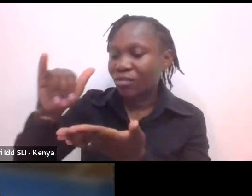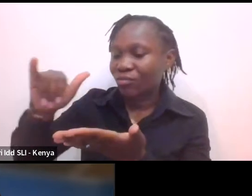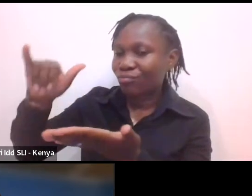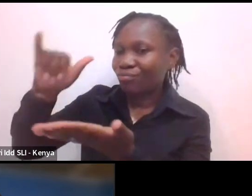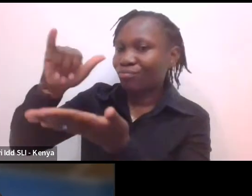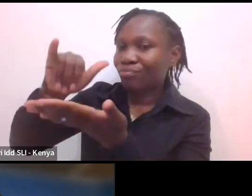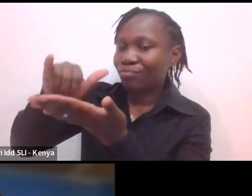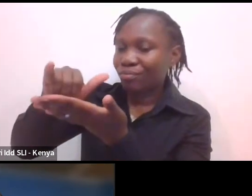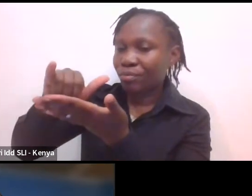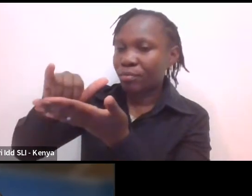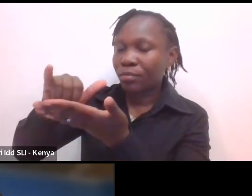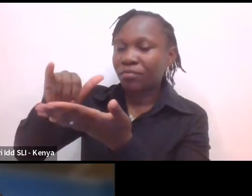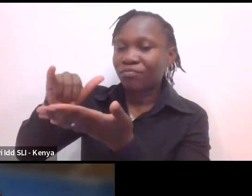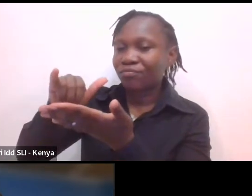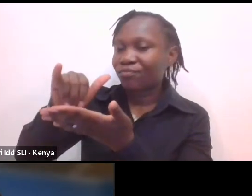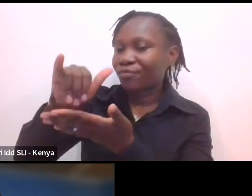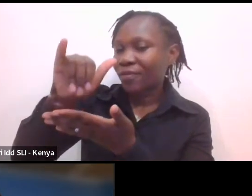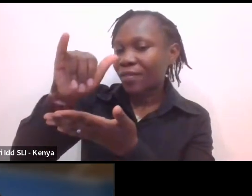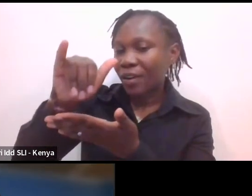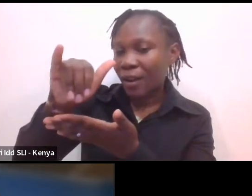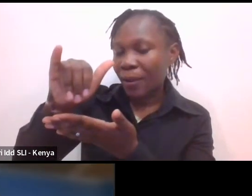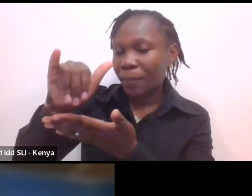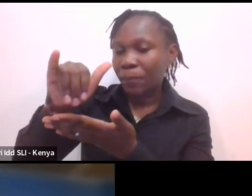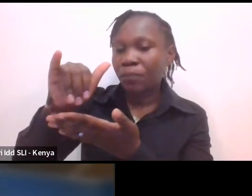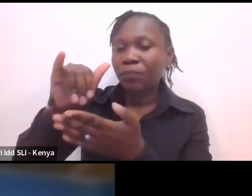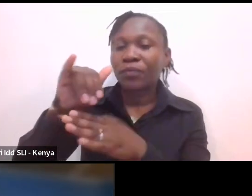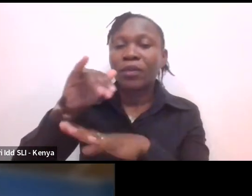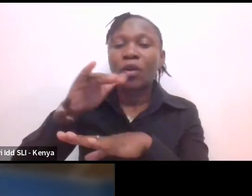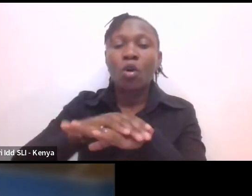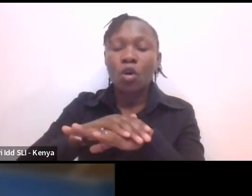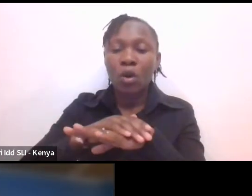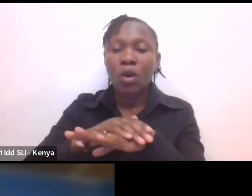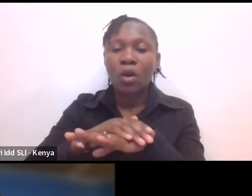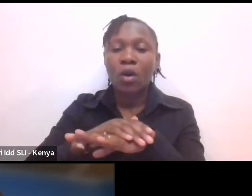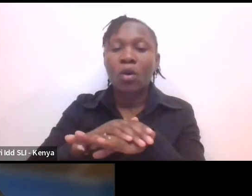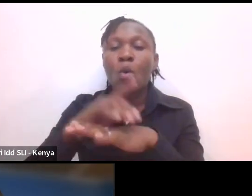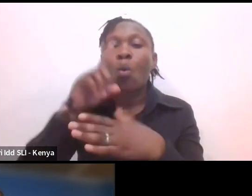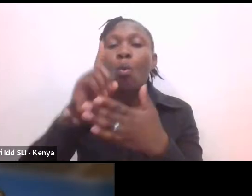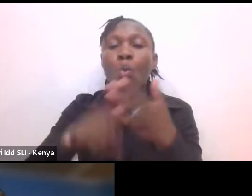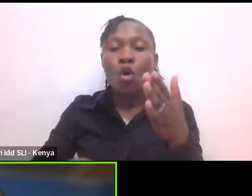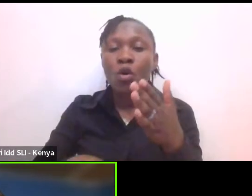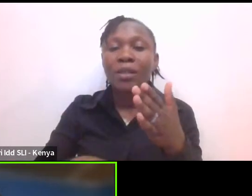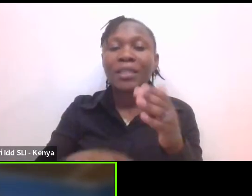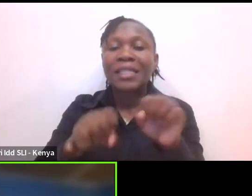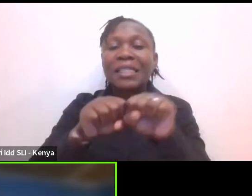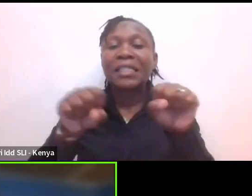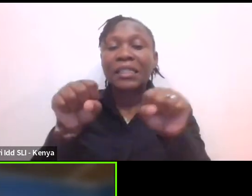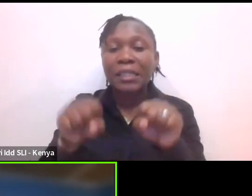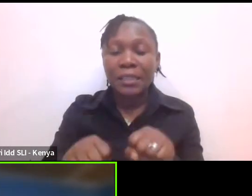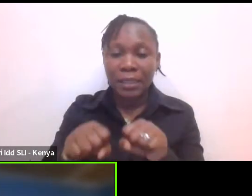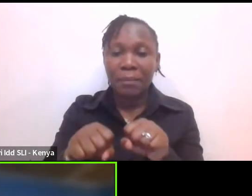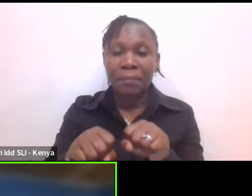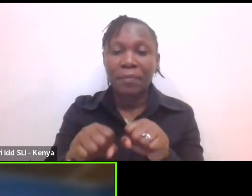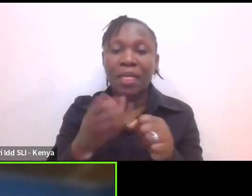flight path not on what's the system out there, you have to take account of what the system is out there. What are the exam structures? What are